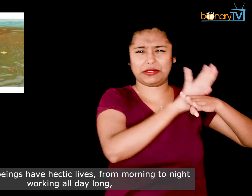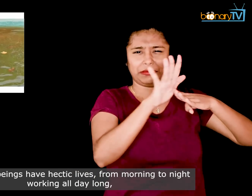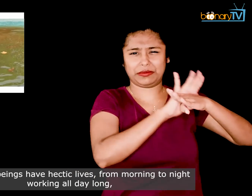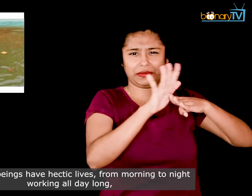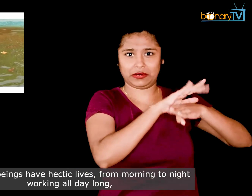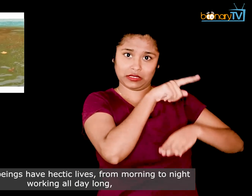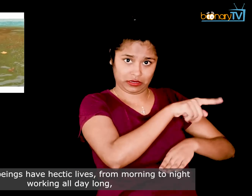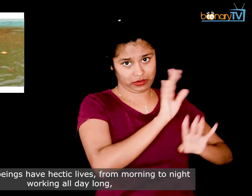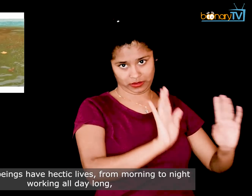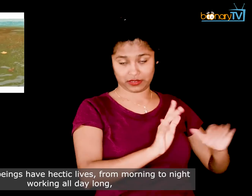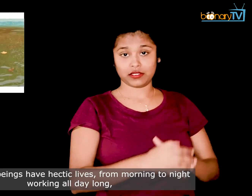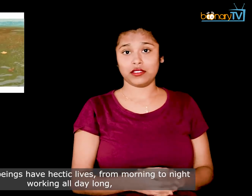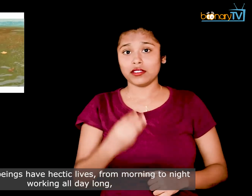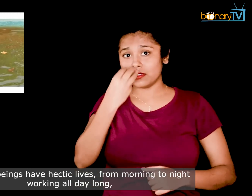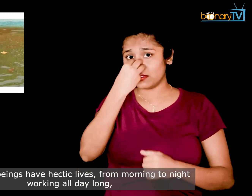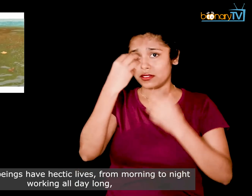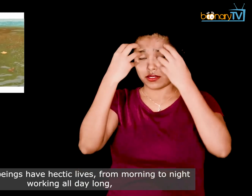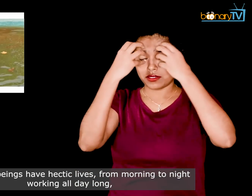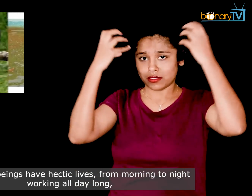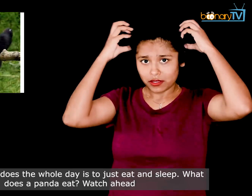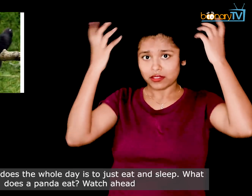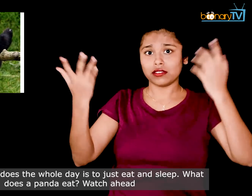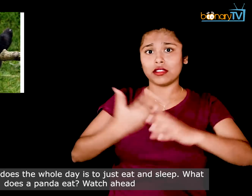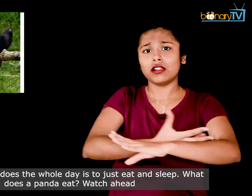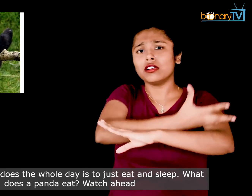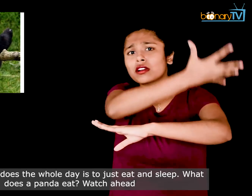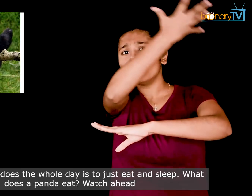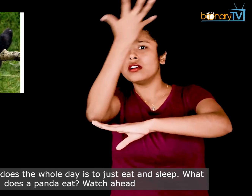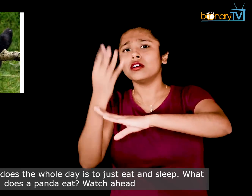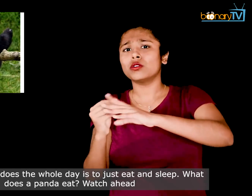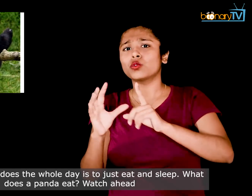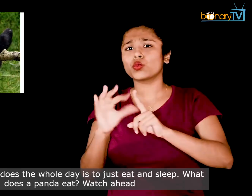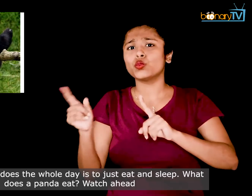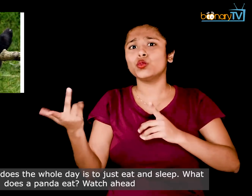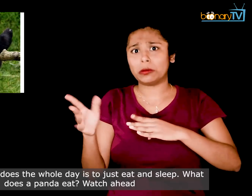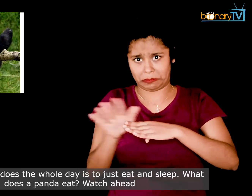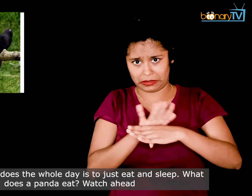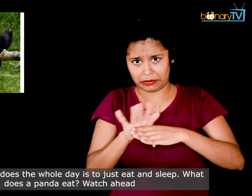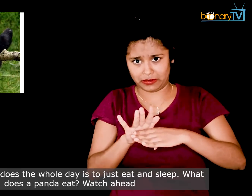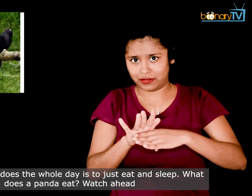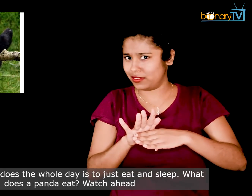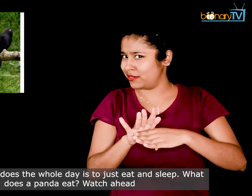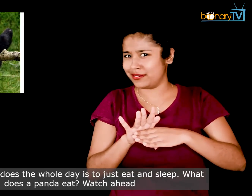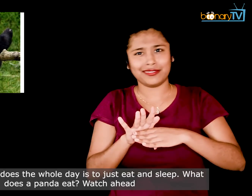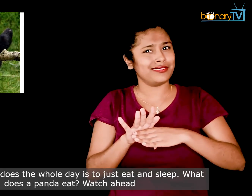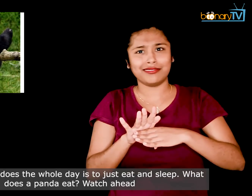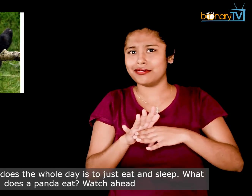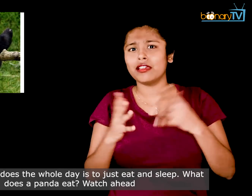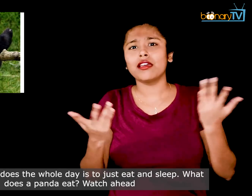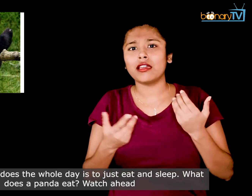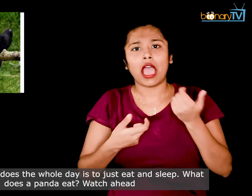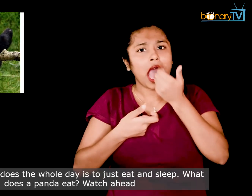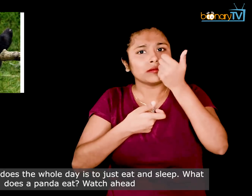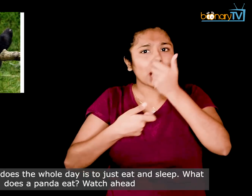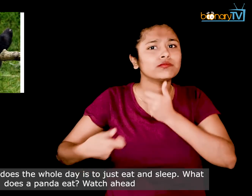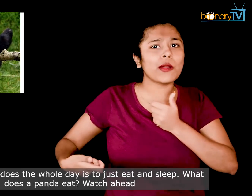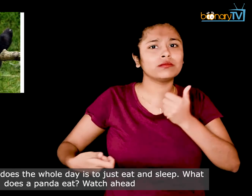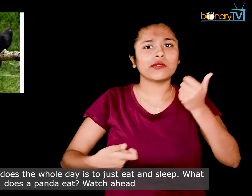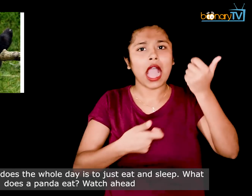night, working all day long. But all a panda does the whole day is to